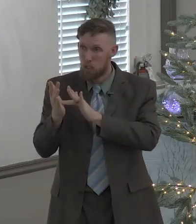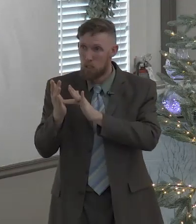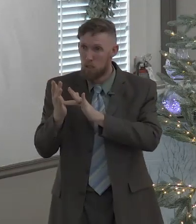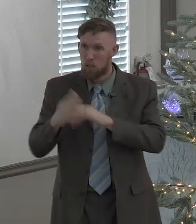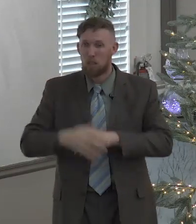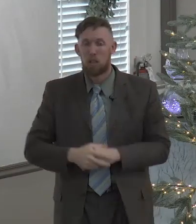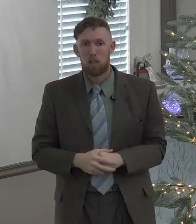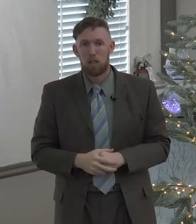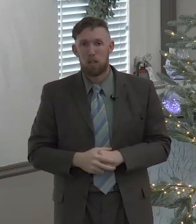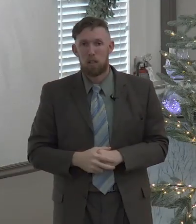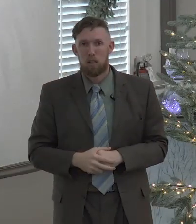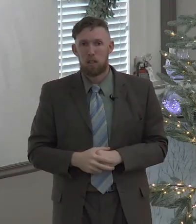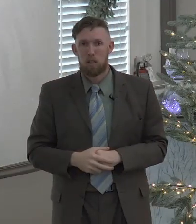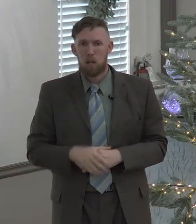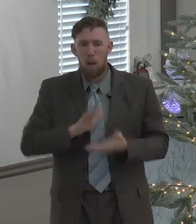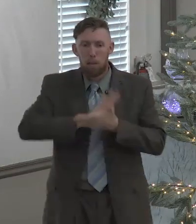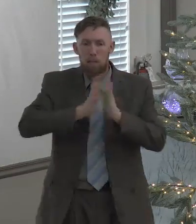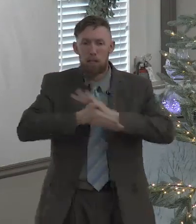to Jesus.